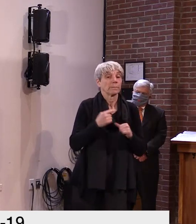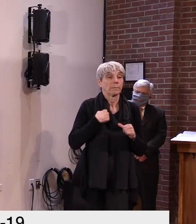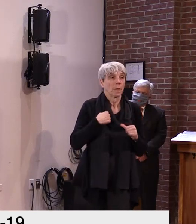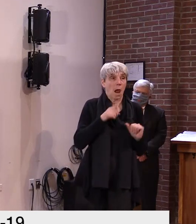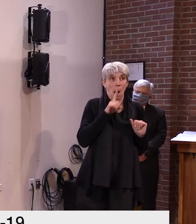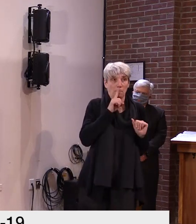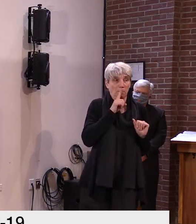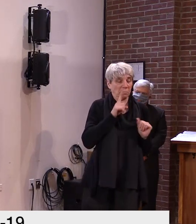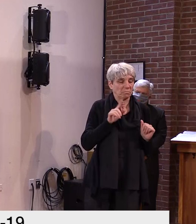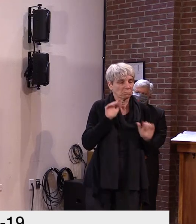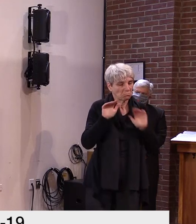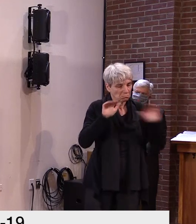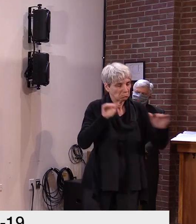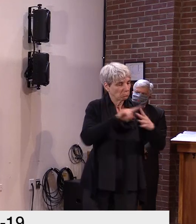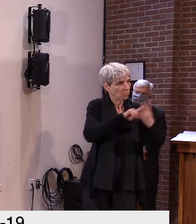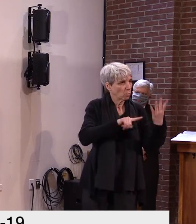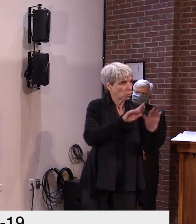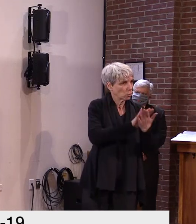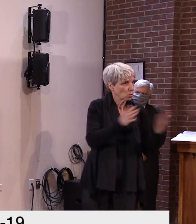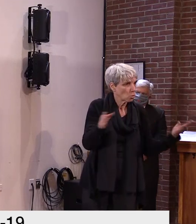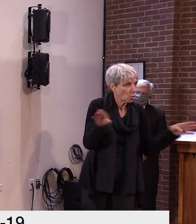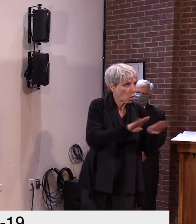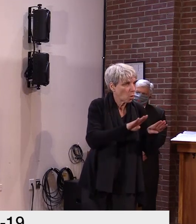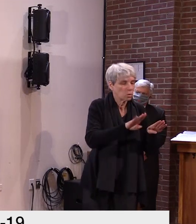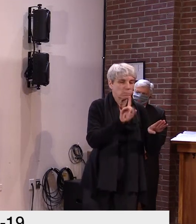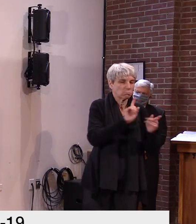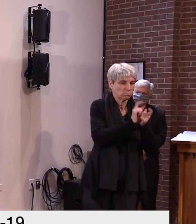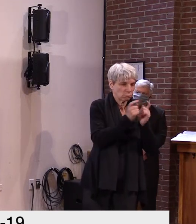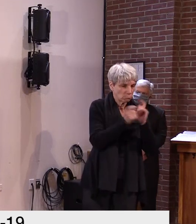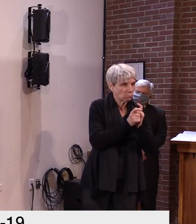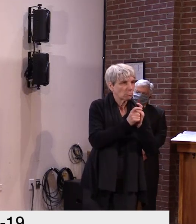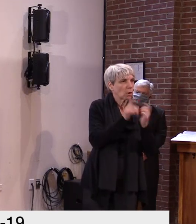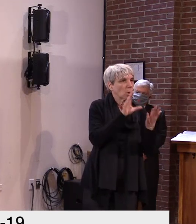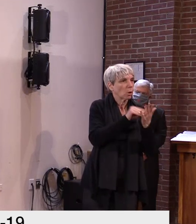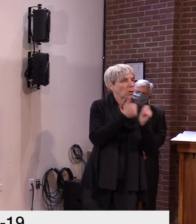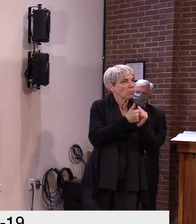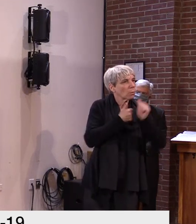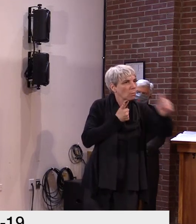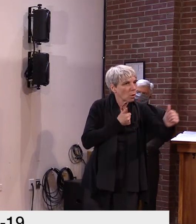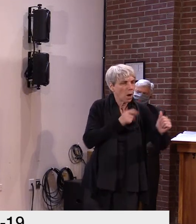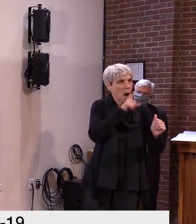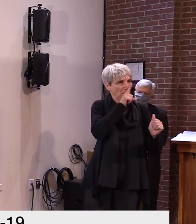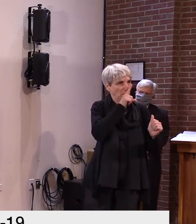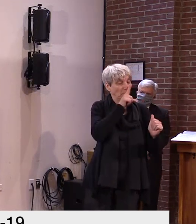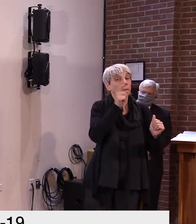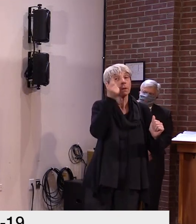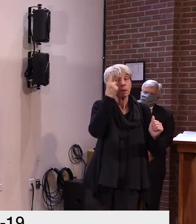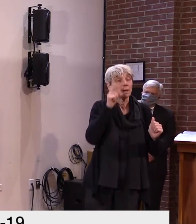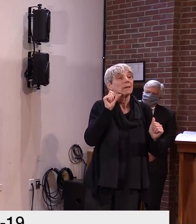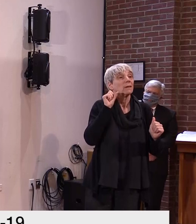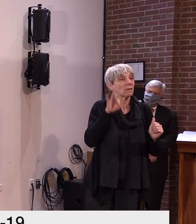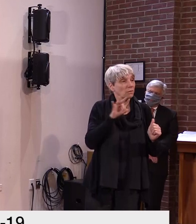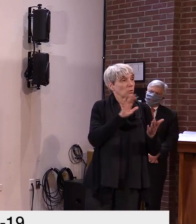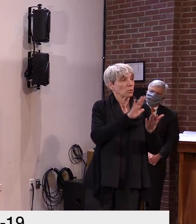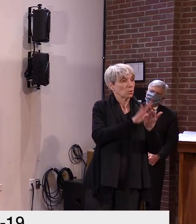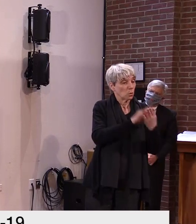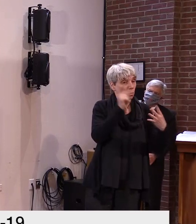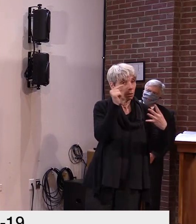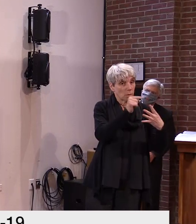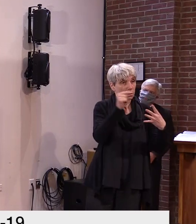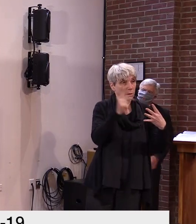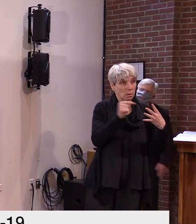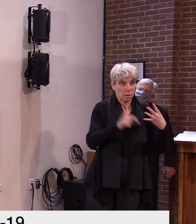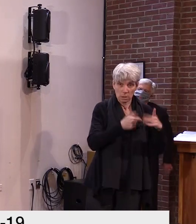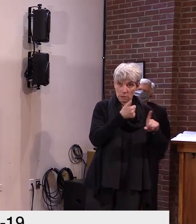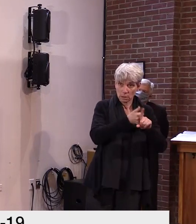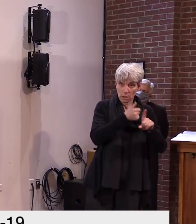remote learning at this time. But as always, if the school makes such decisions based on state